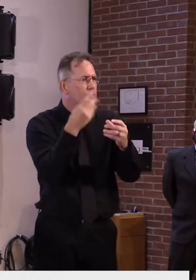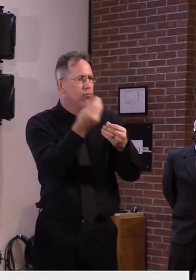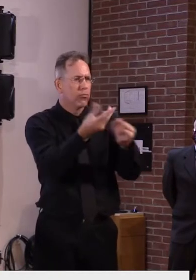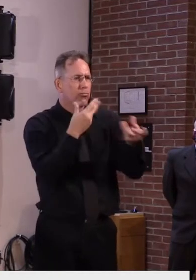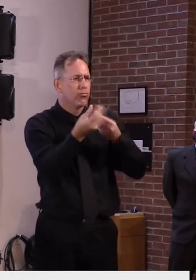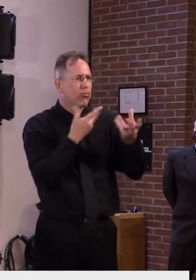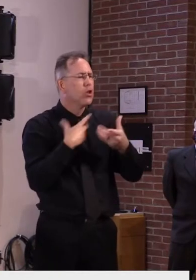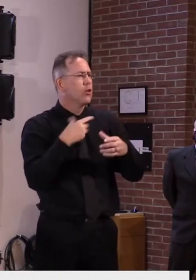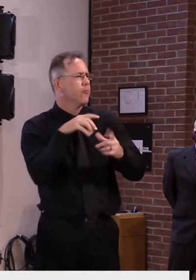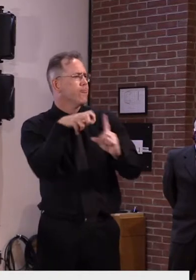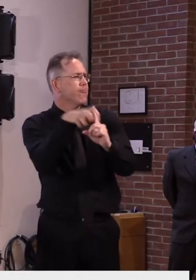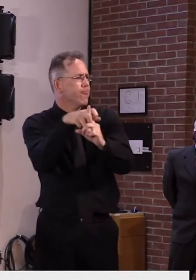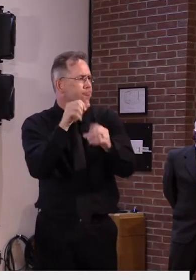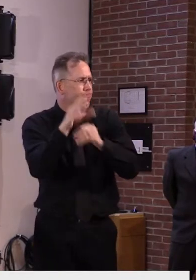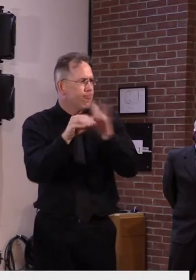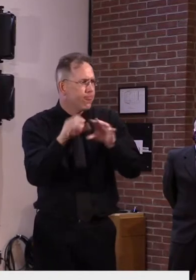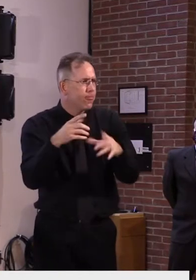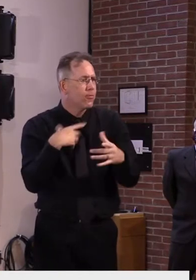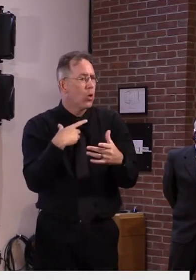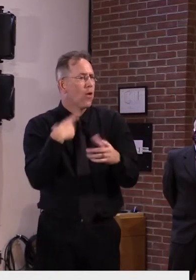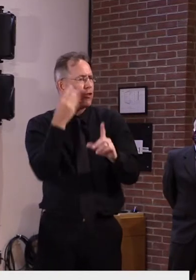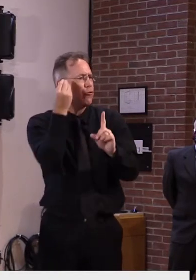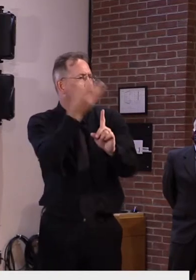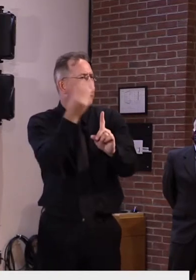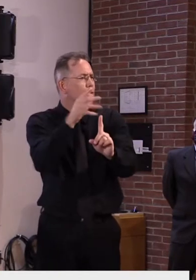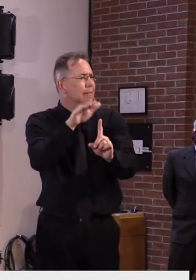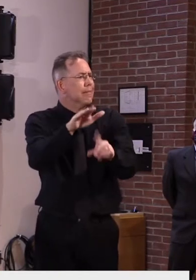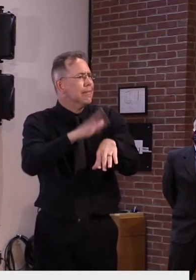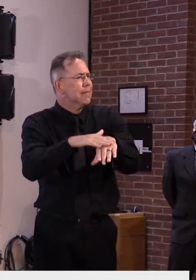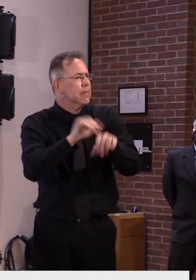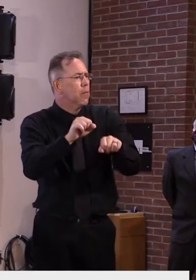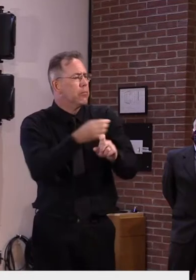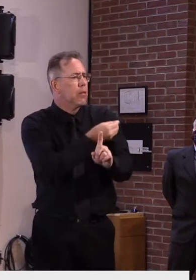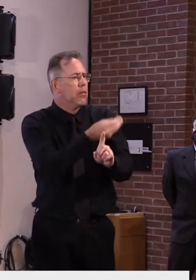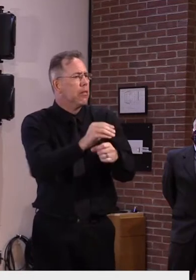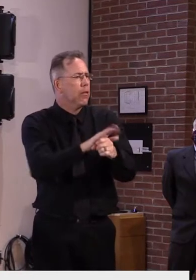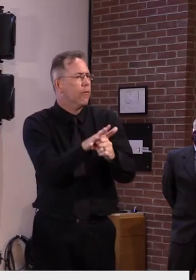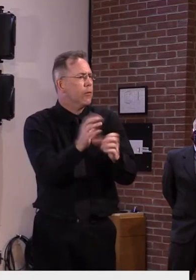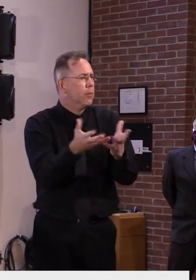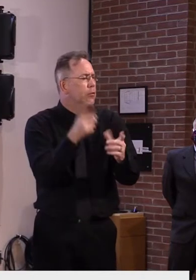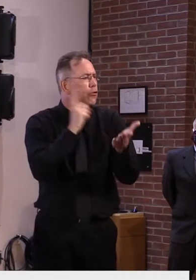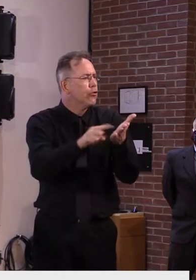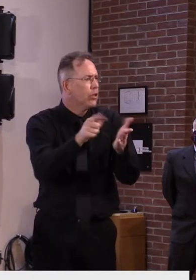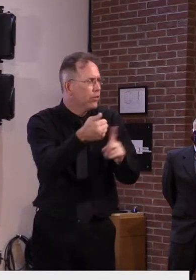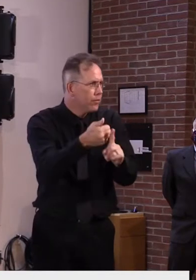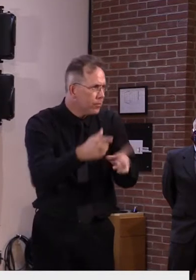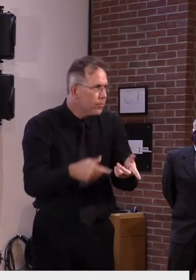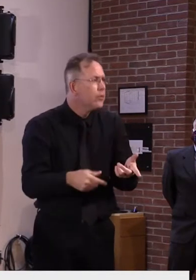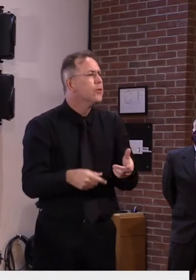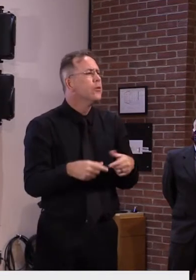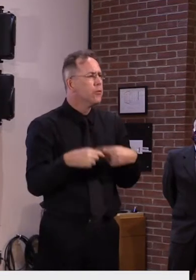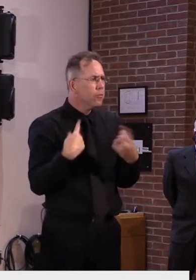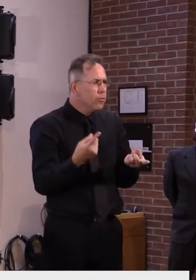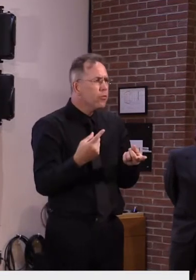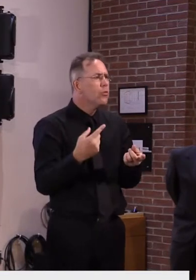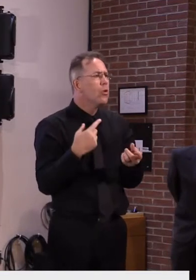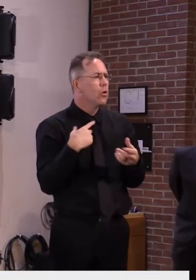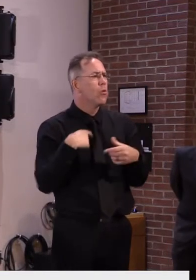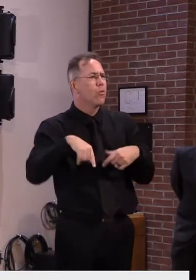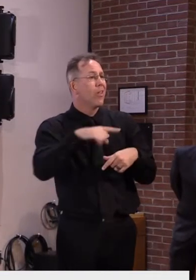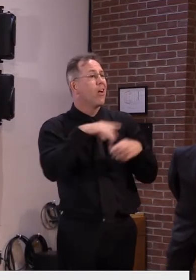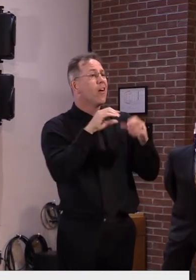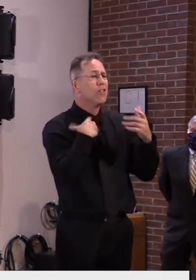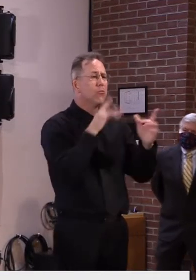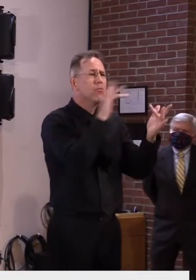exposure. We're working closely with the organizers of the Fall Foliage Tournament at Mount Anthony Country Club, who were able